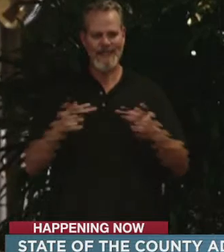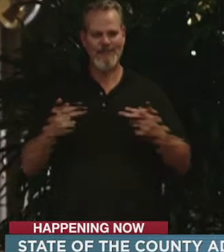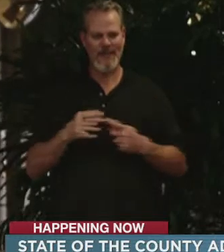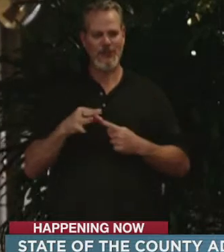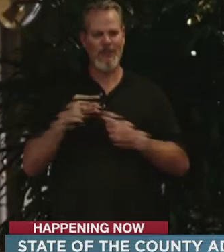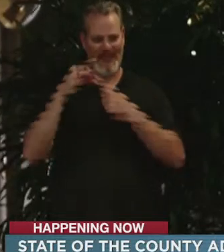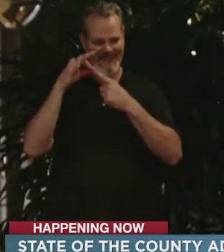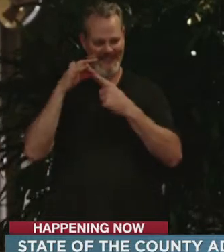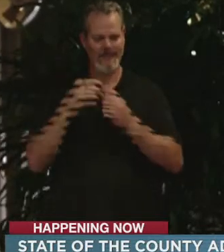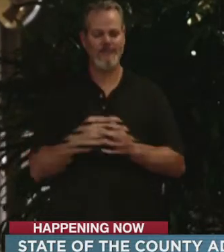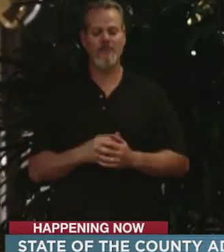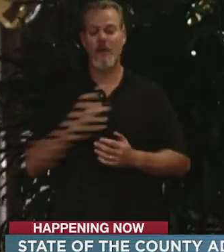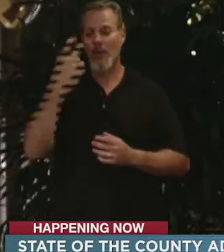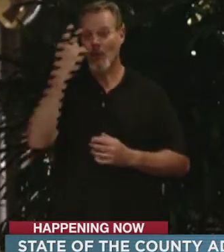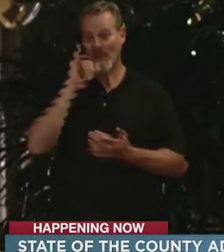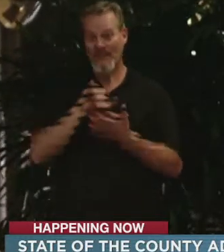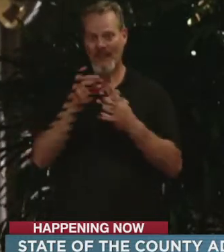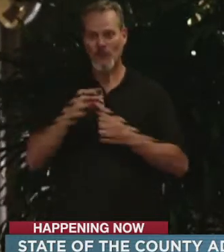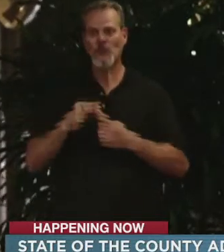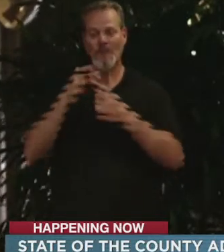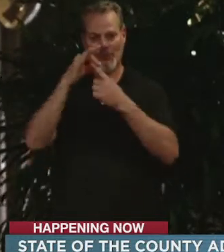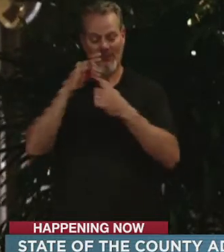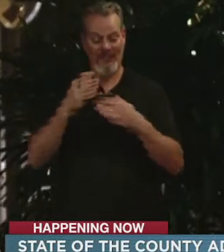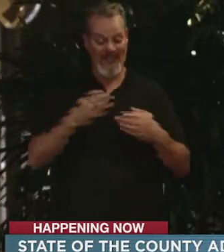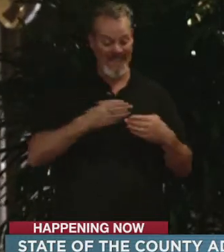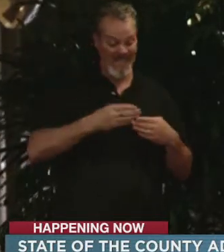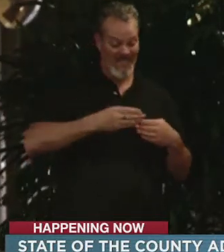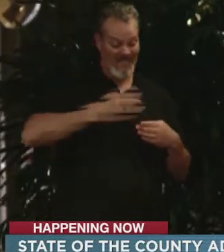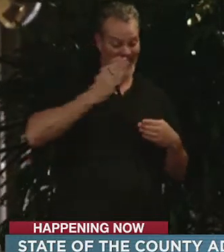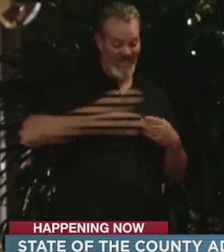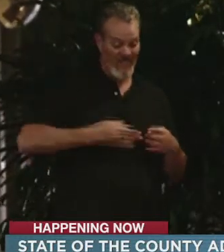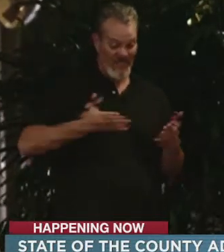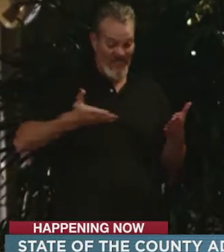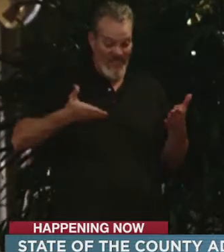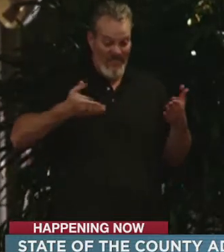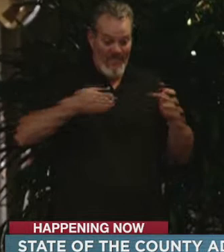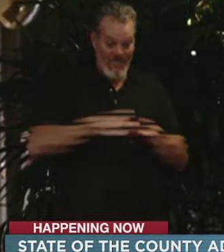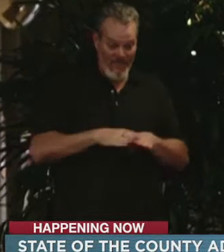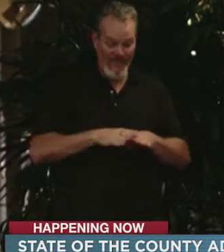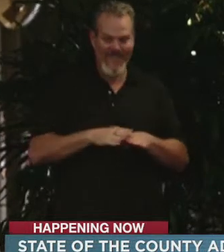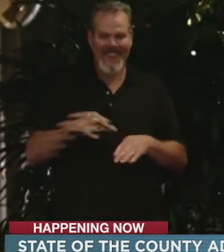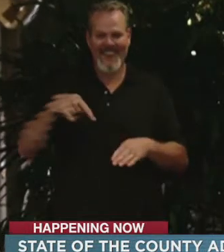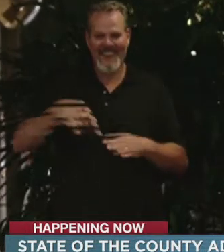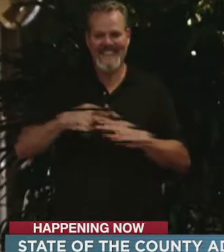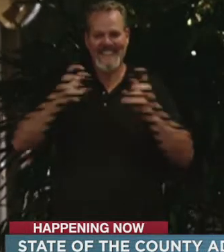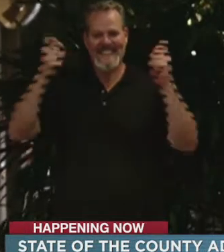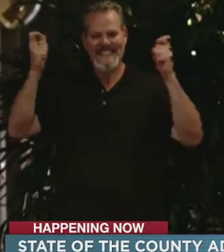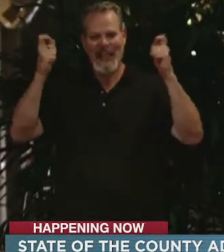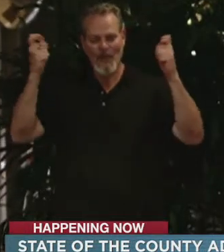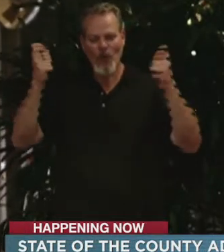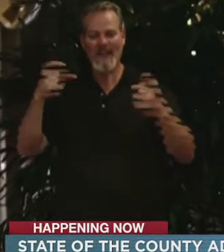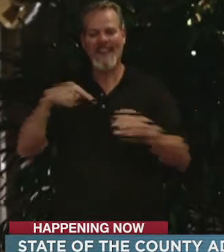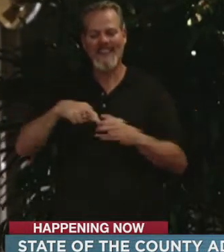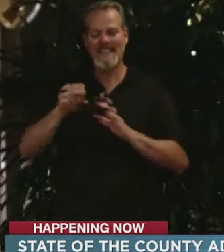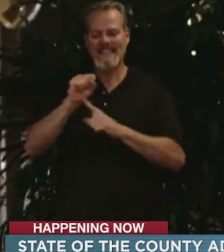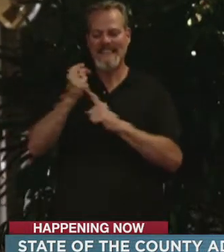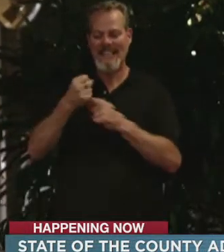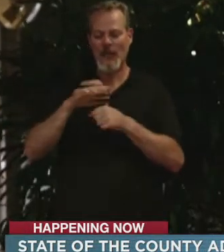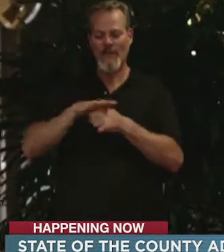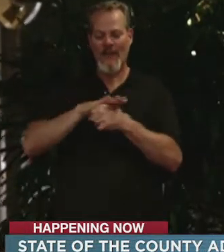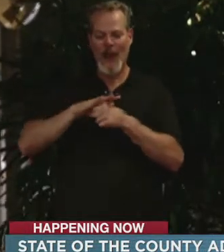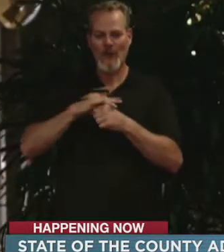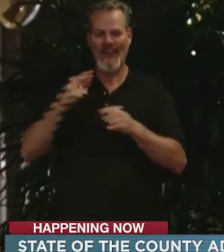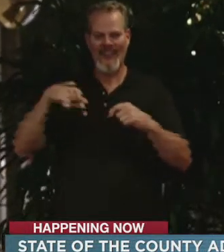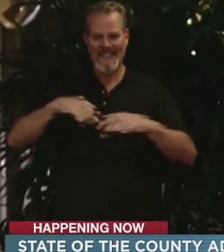special. That said, I think to finish it off, to close out this ceremony, this State of the County, this get-together with